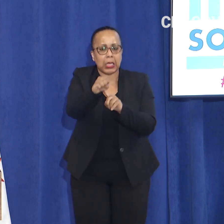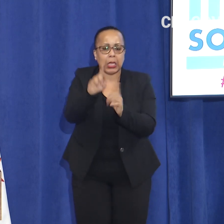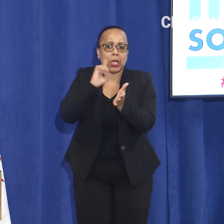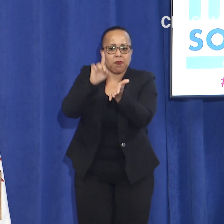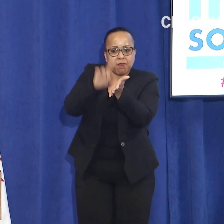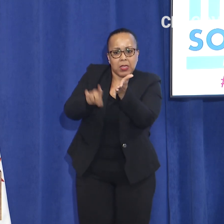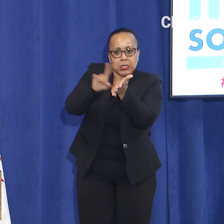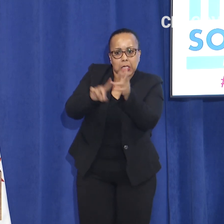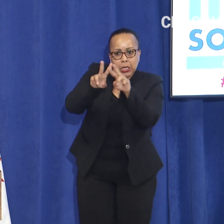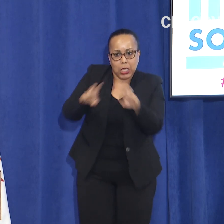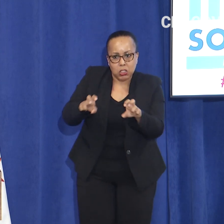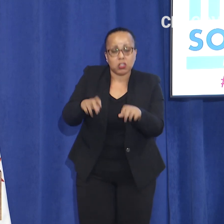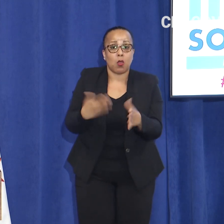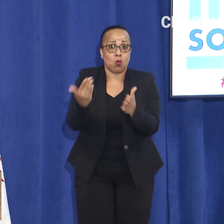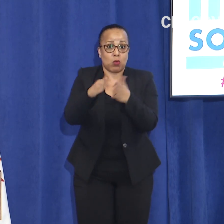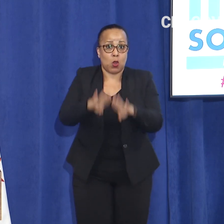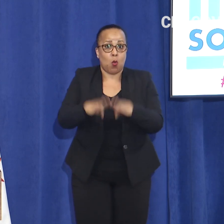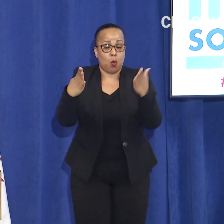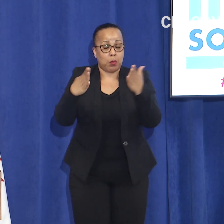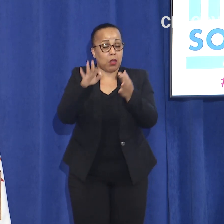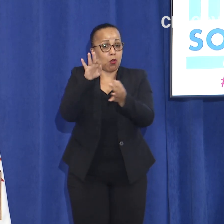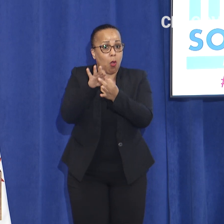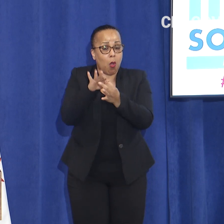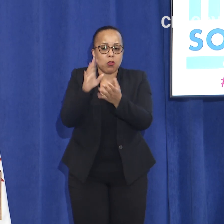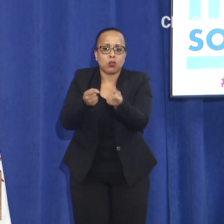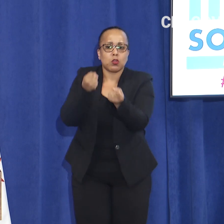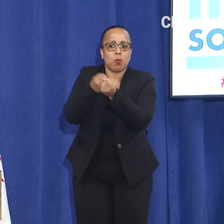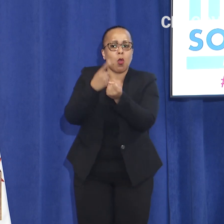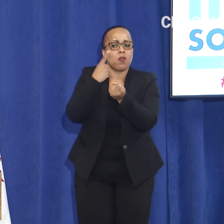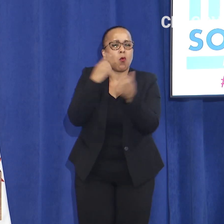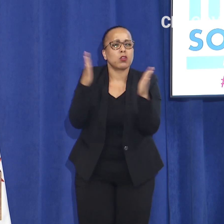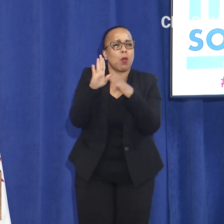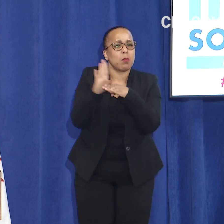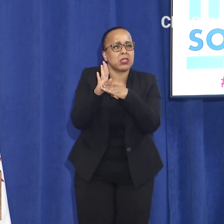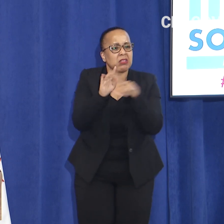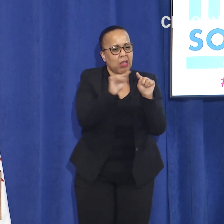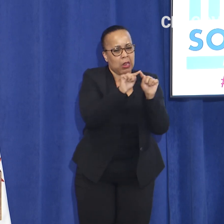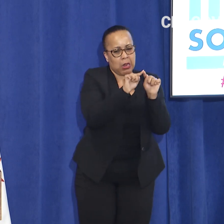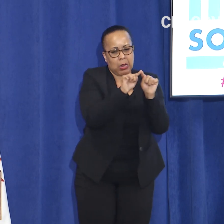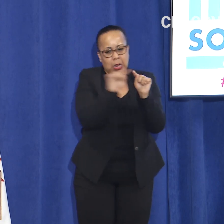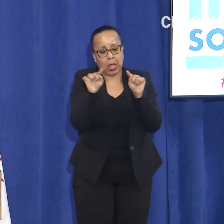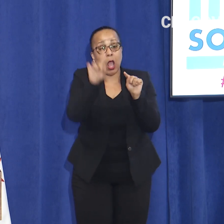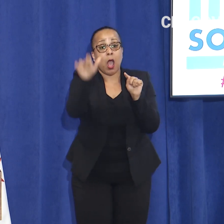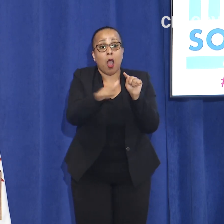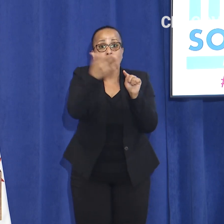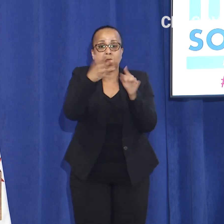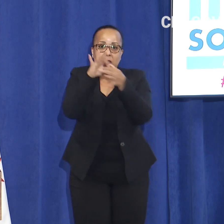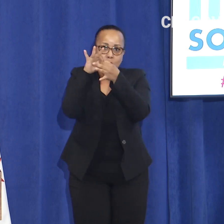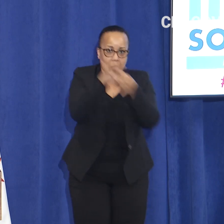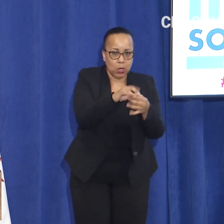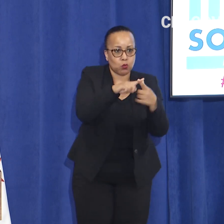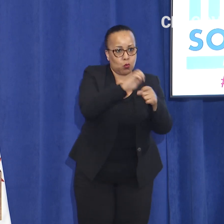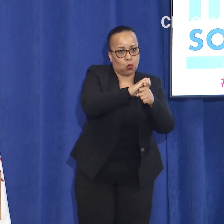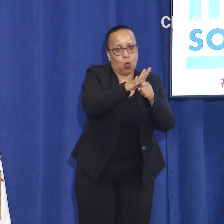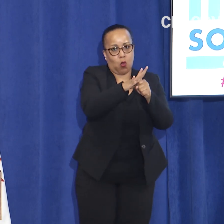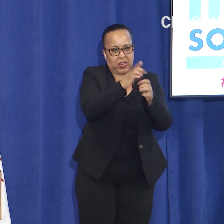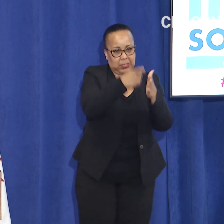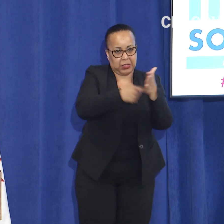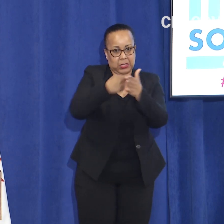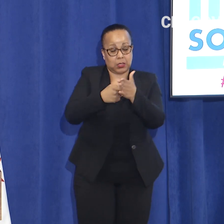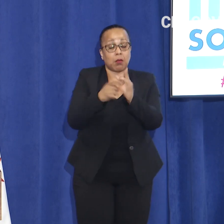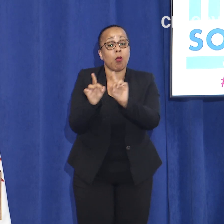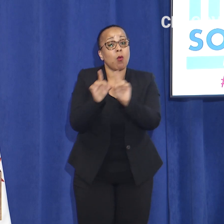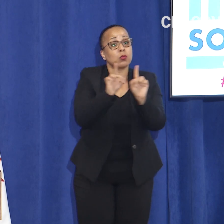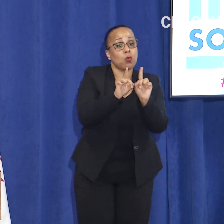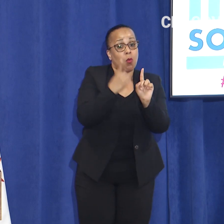investigation, reopening costs, supports for small businesses, and other COVID-related expenses. We also, of